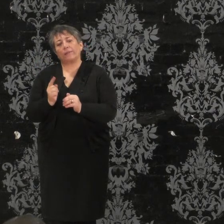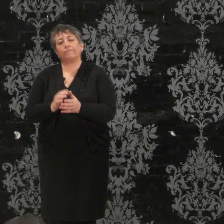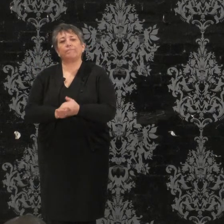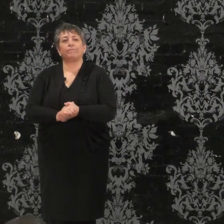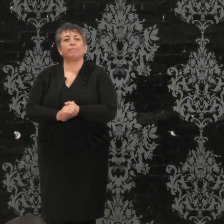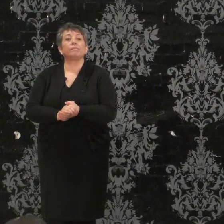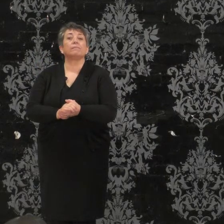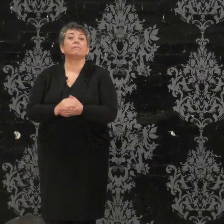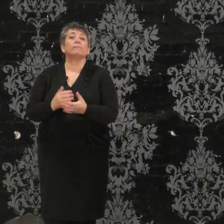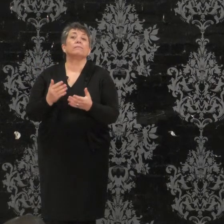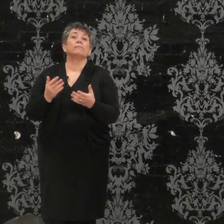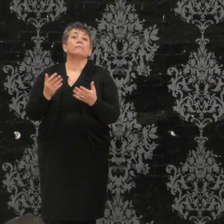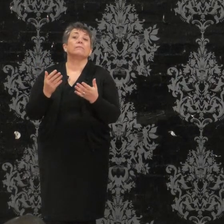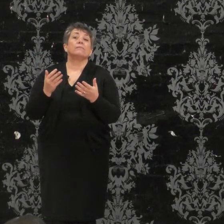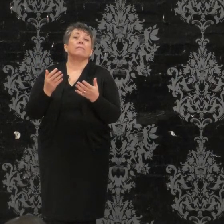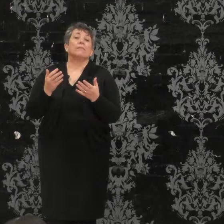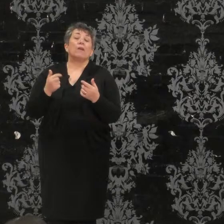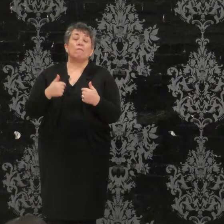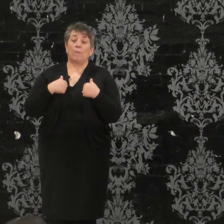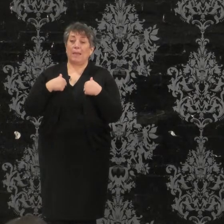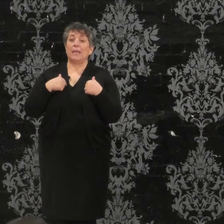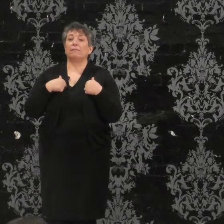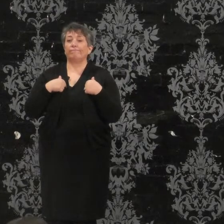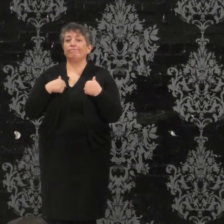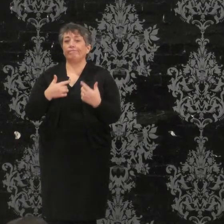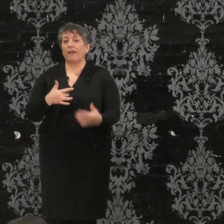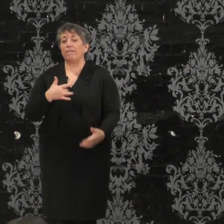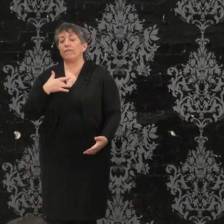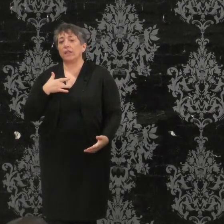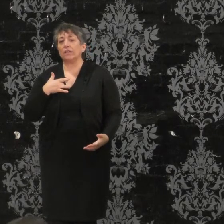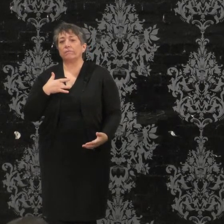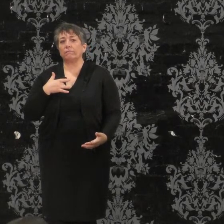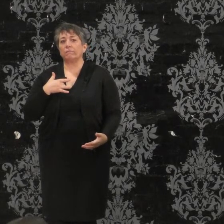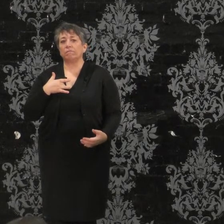I see reducing violence